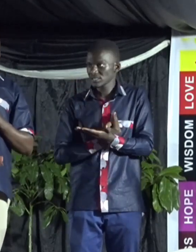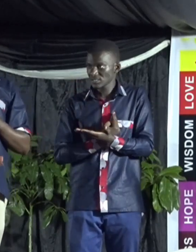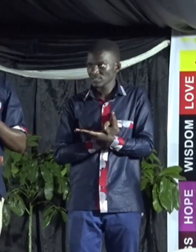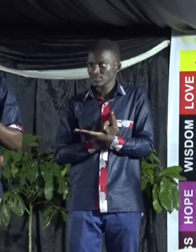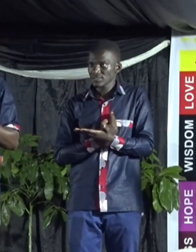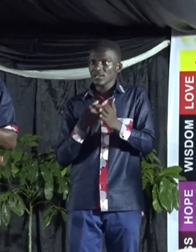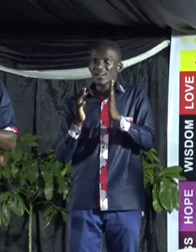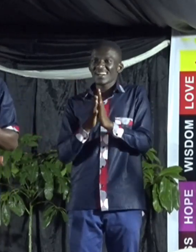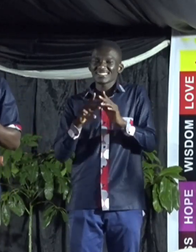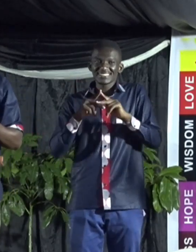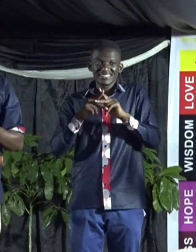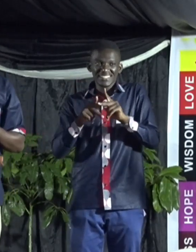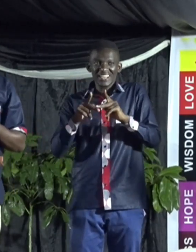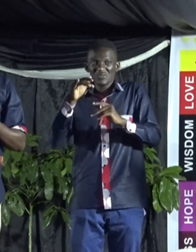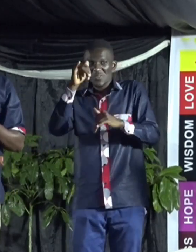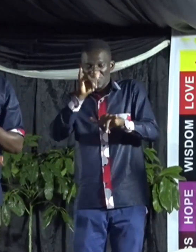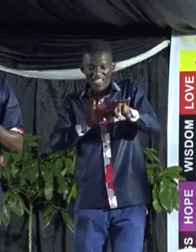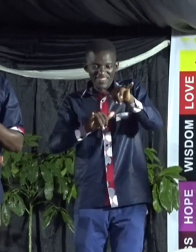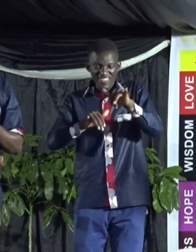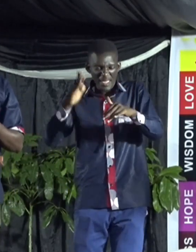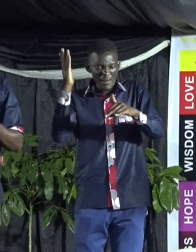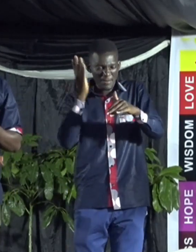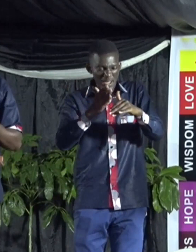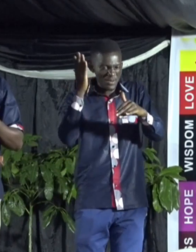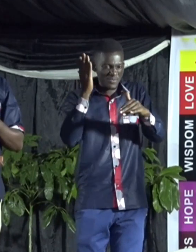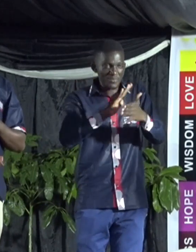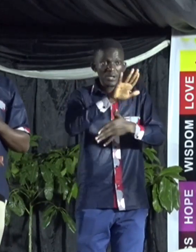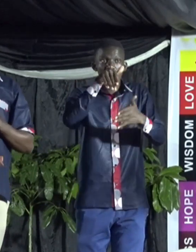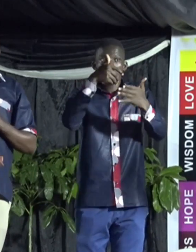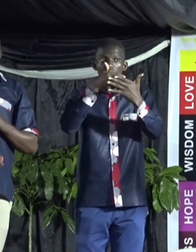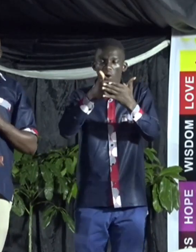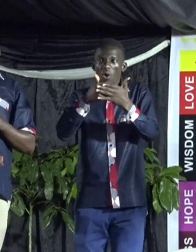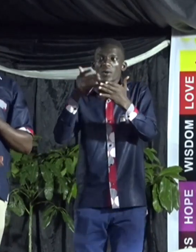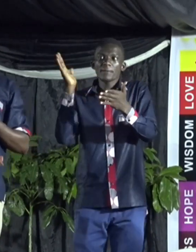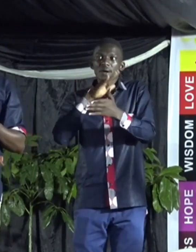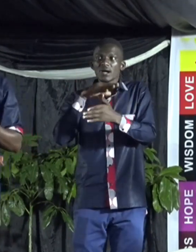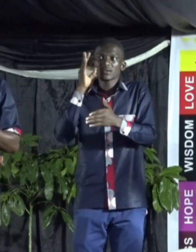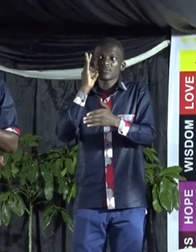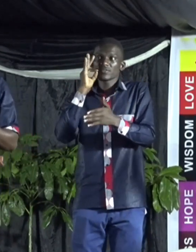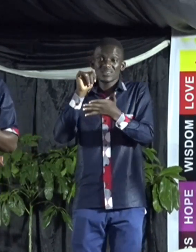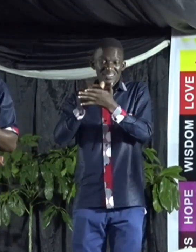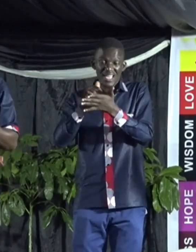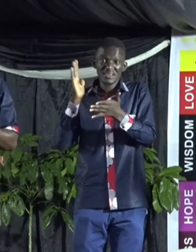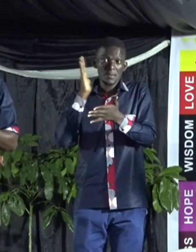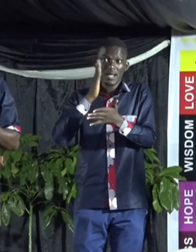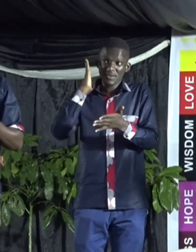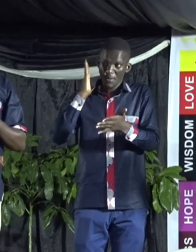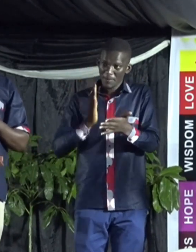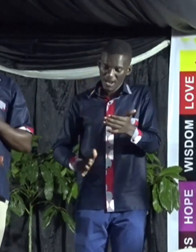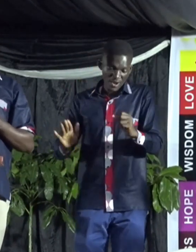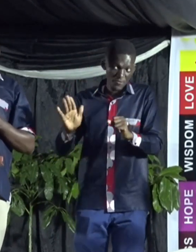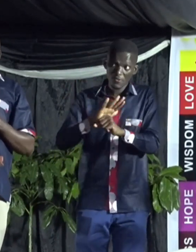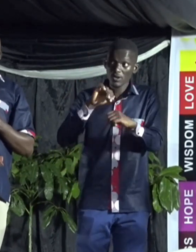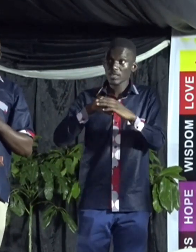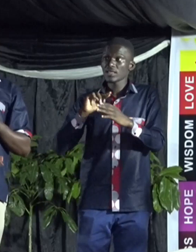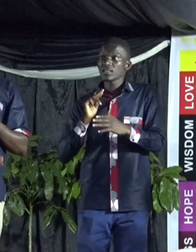us. Atandiko kutema buli ekitabale ekibale ekirungi mufe. That will begin to prune.